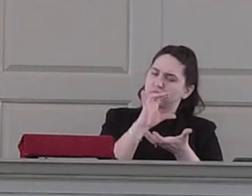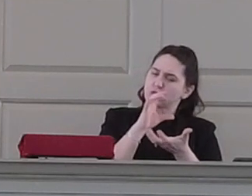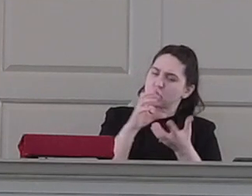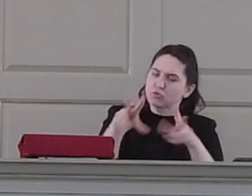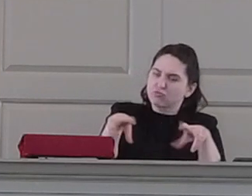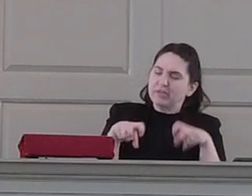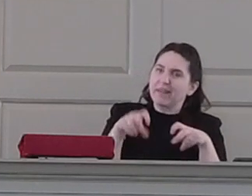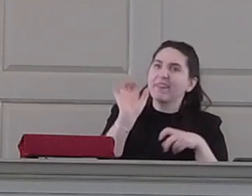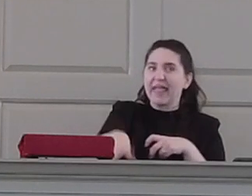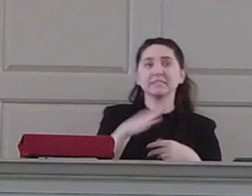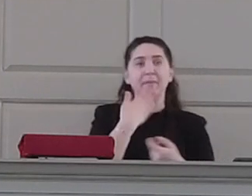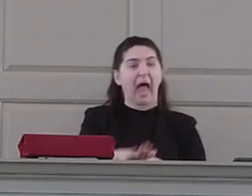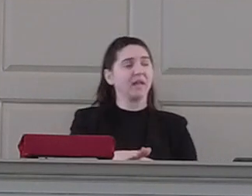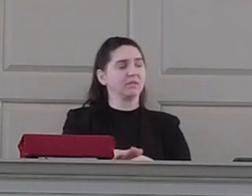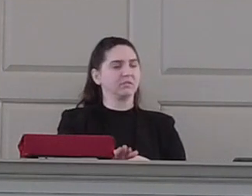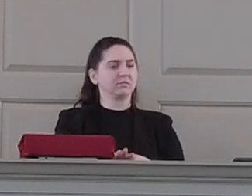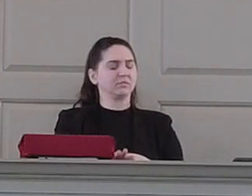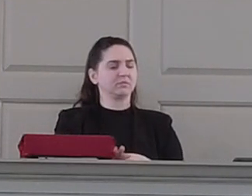Wow.